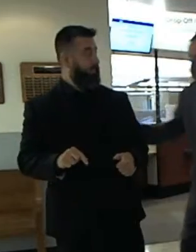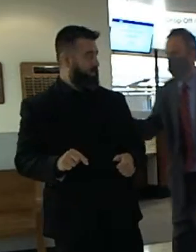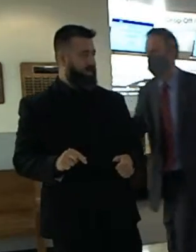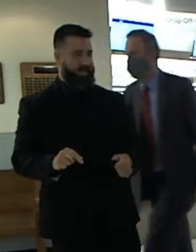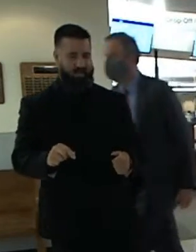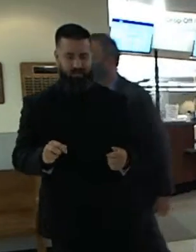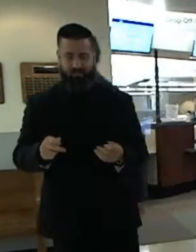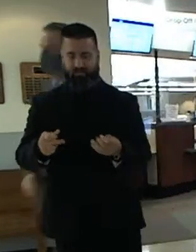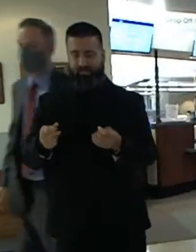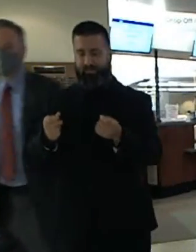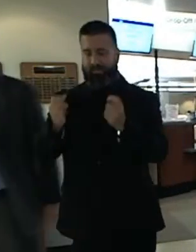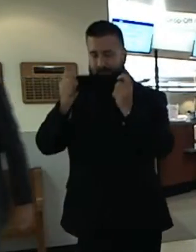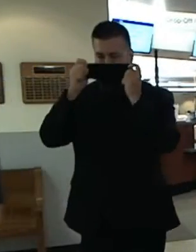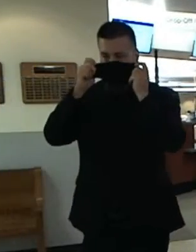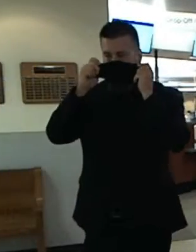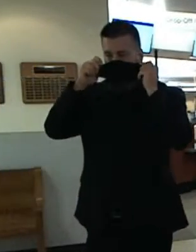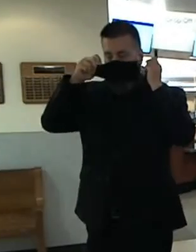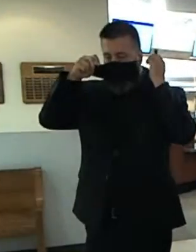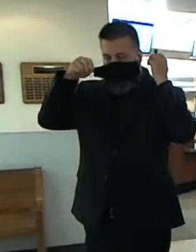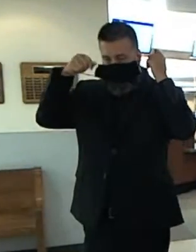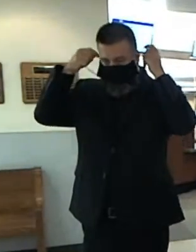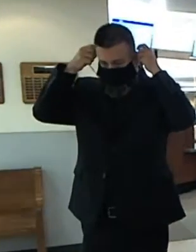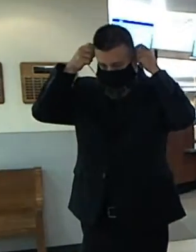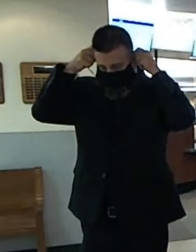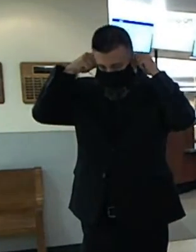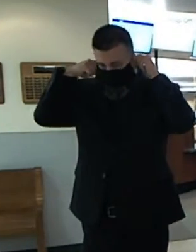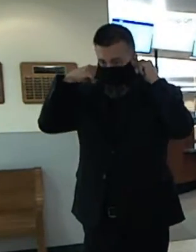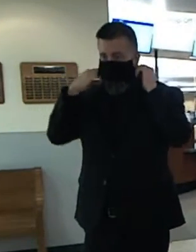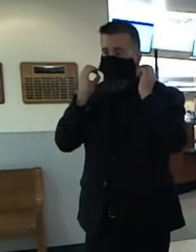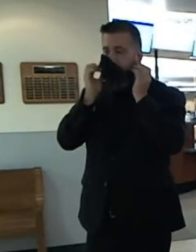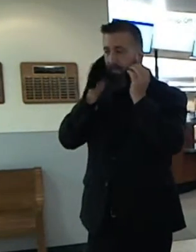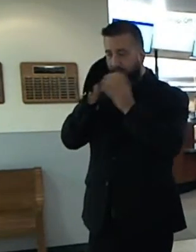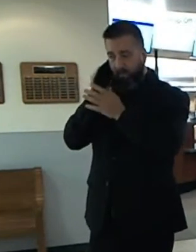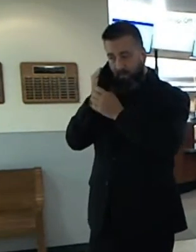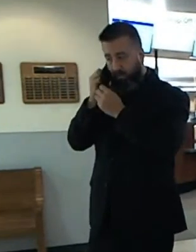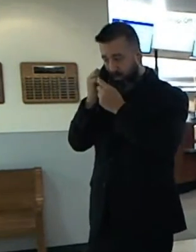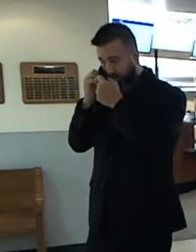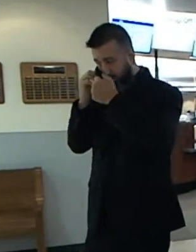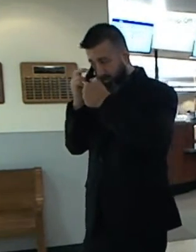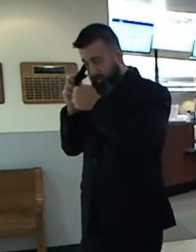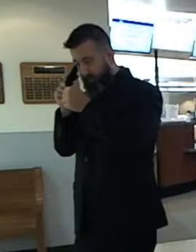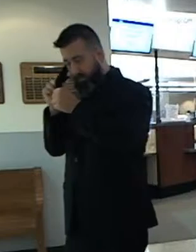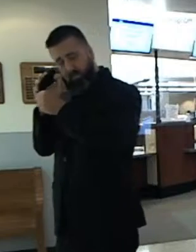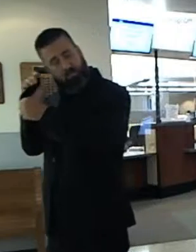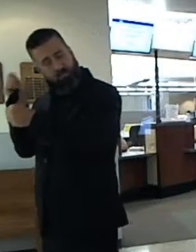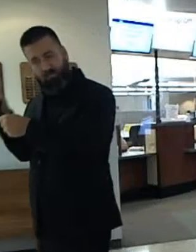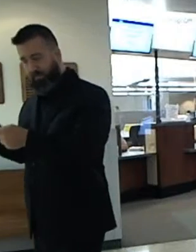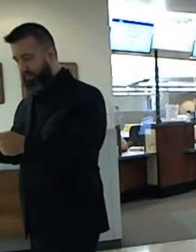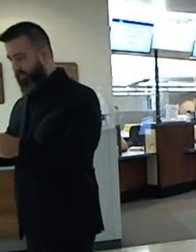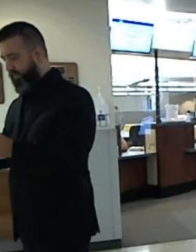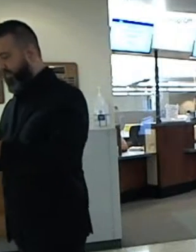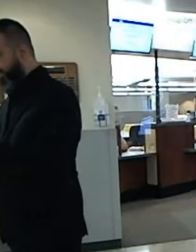Thank you. Thank you. Thanks, Christine. Thank you.